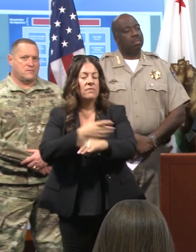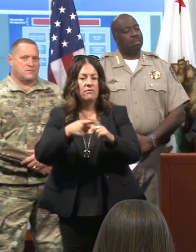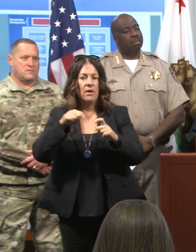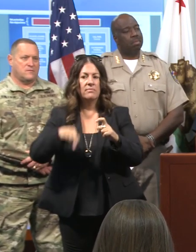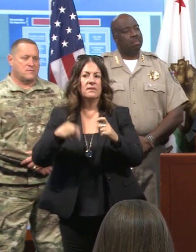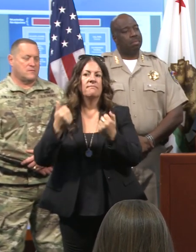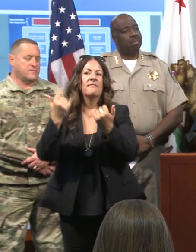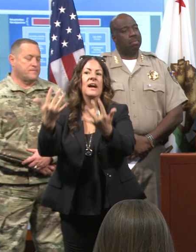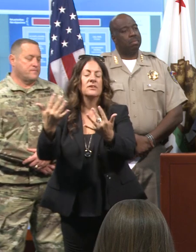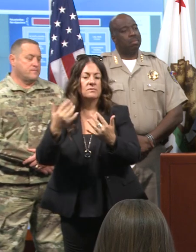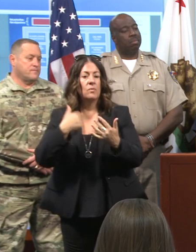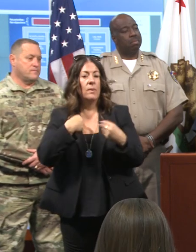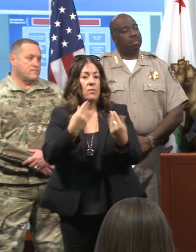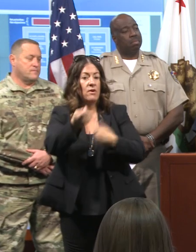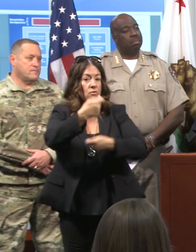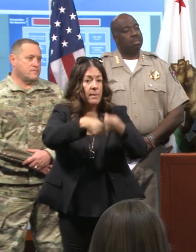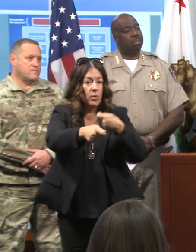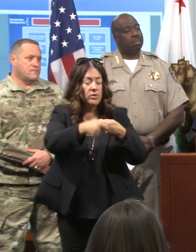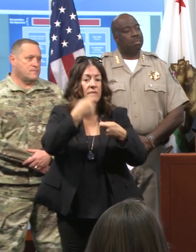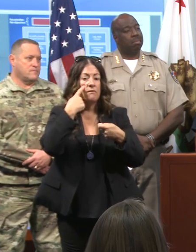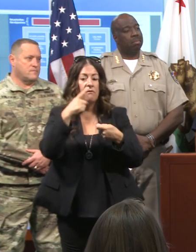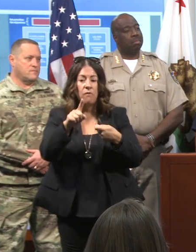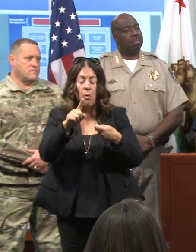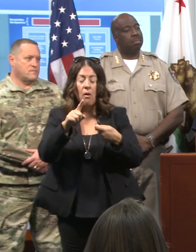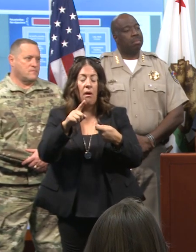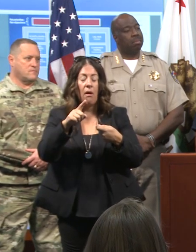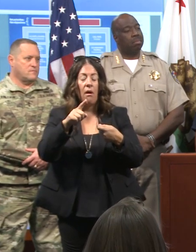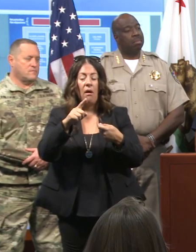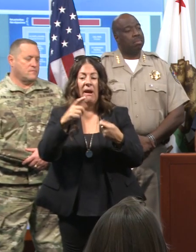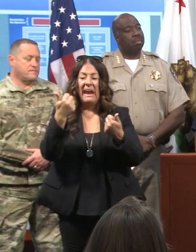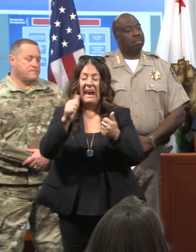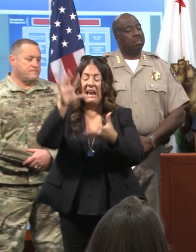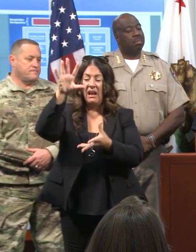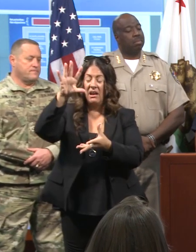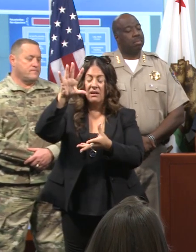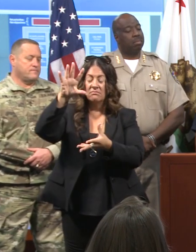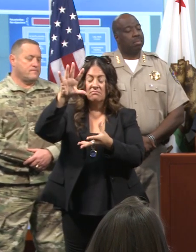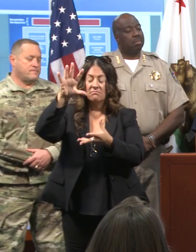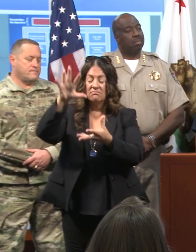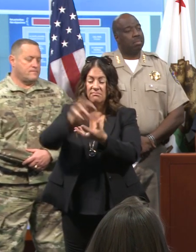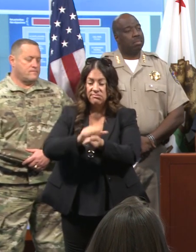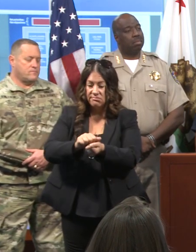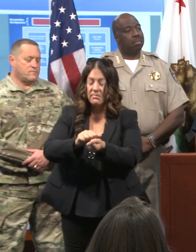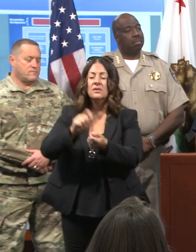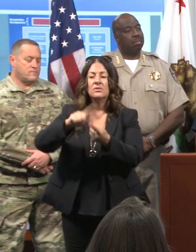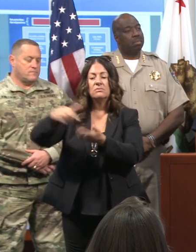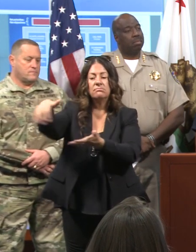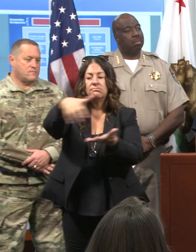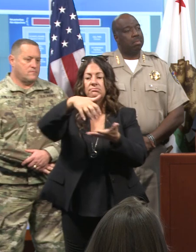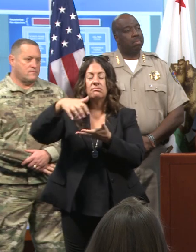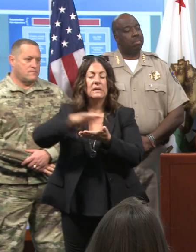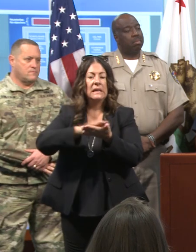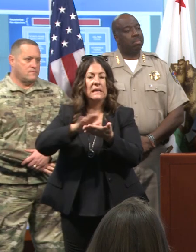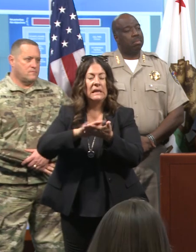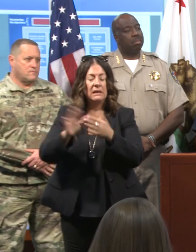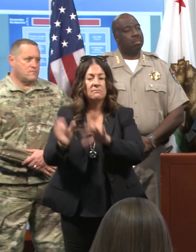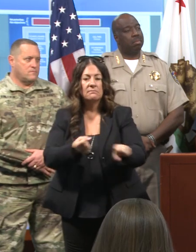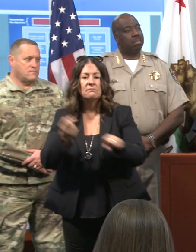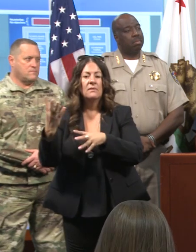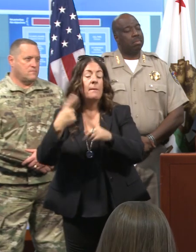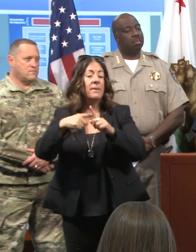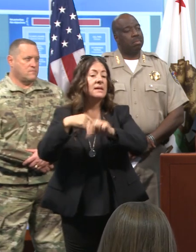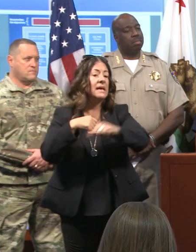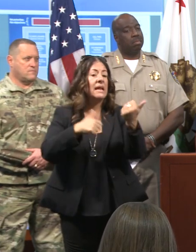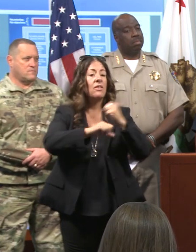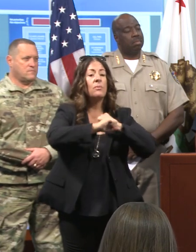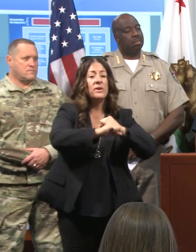to provide reimbursement for debris removal and a reimbursement for emergency protective measures. In addition to the